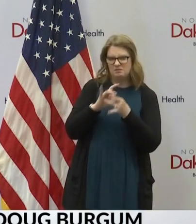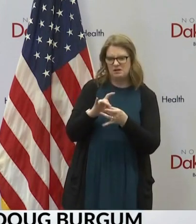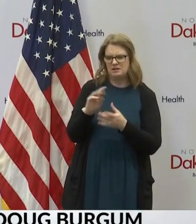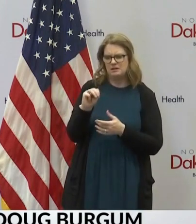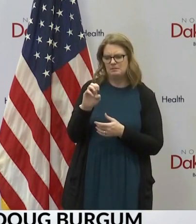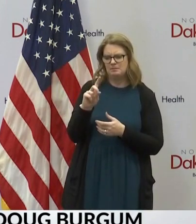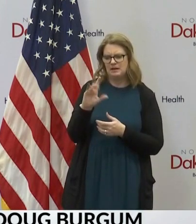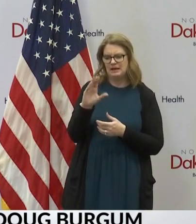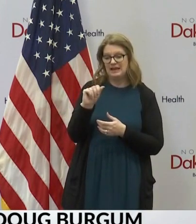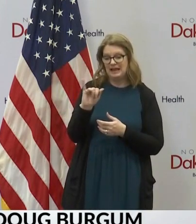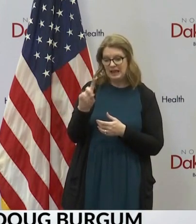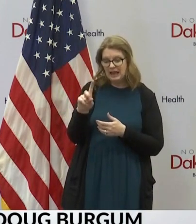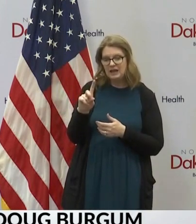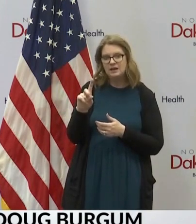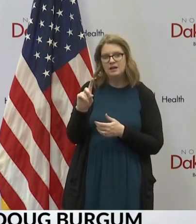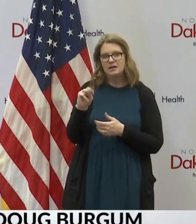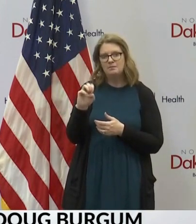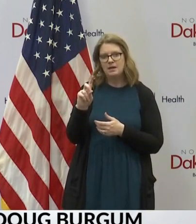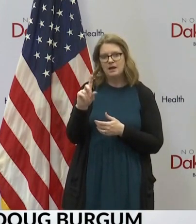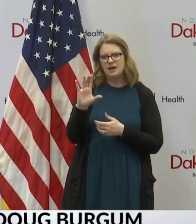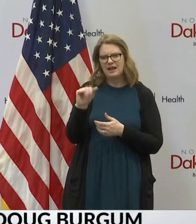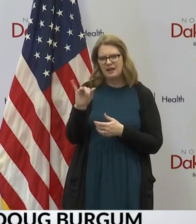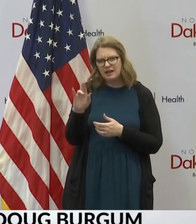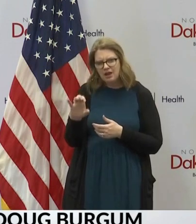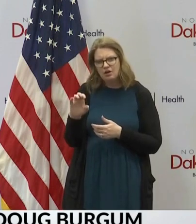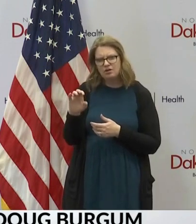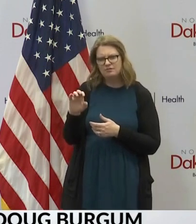or Medicare paid federal